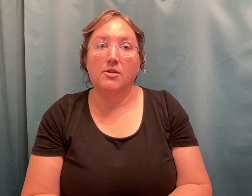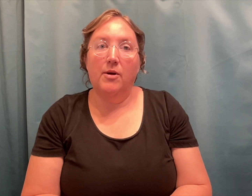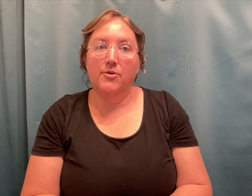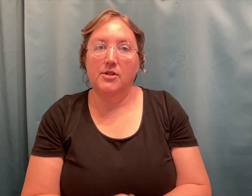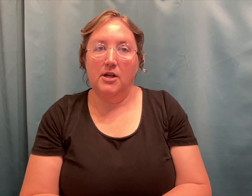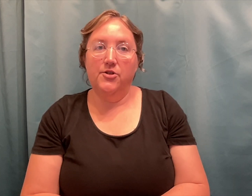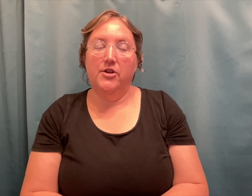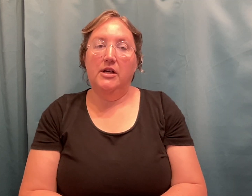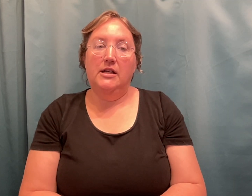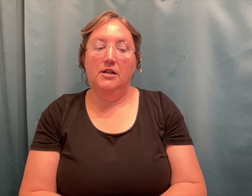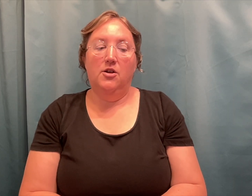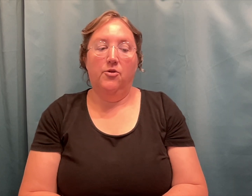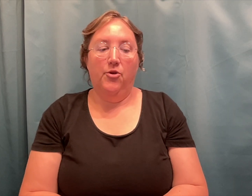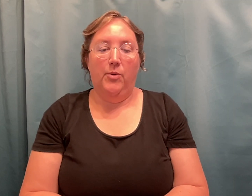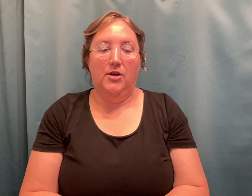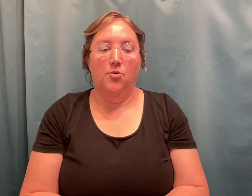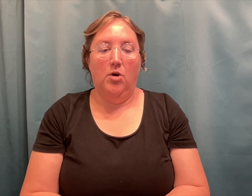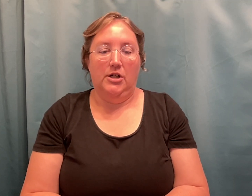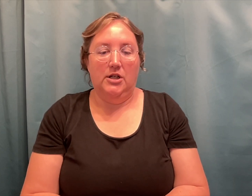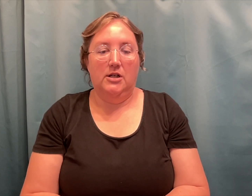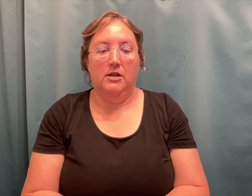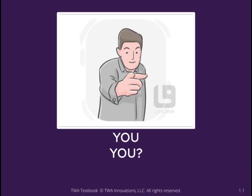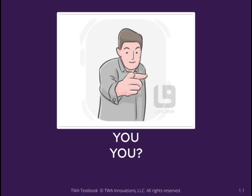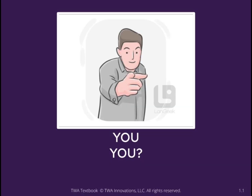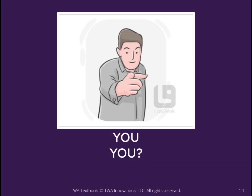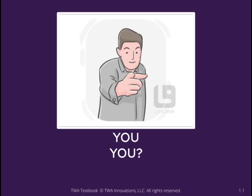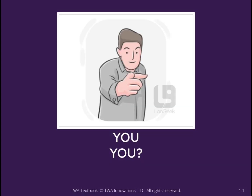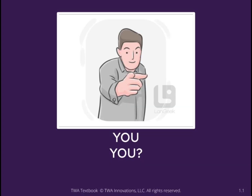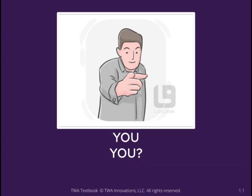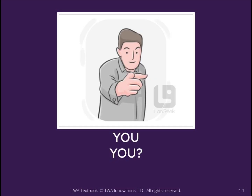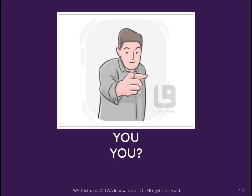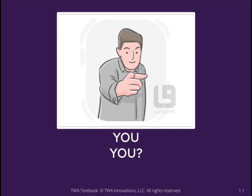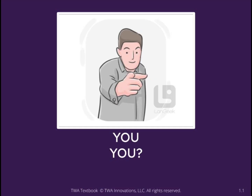other signs you're going to need to know for when you watch it.